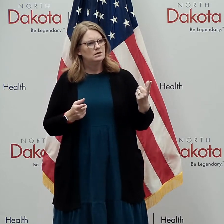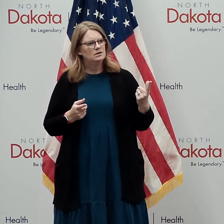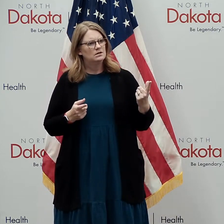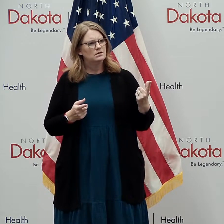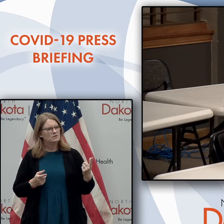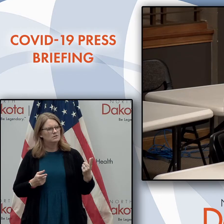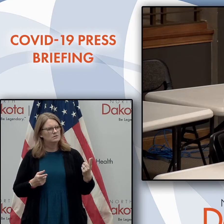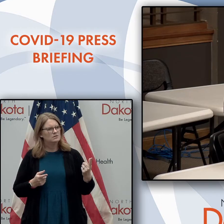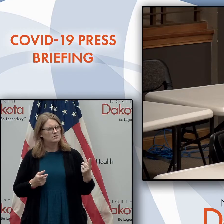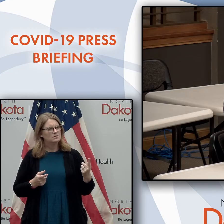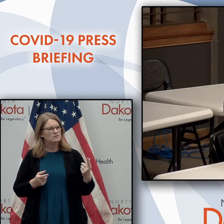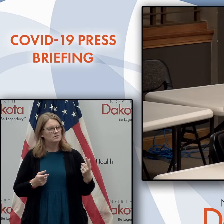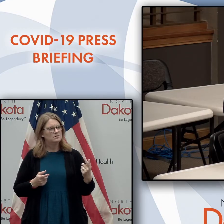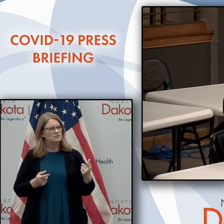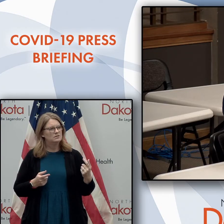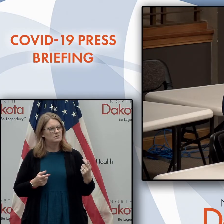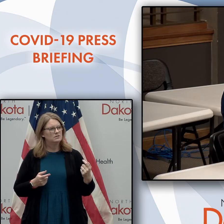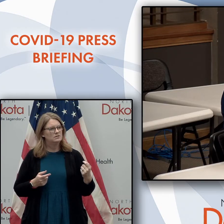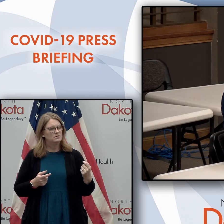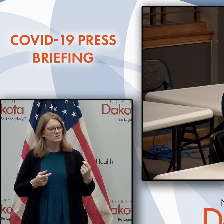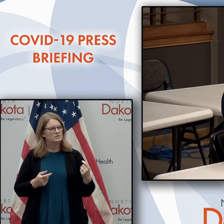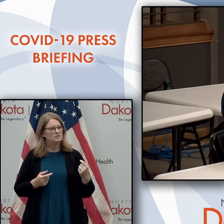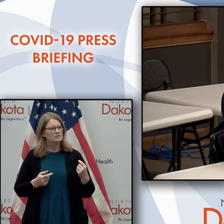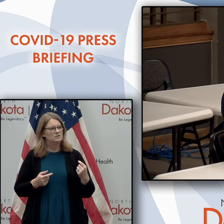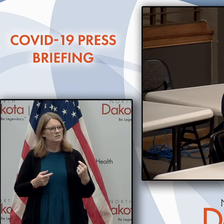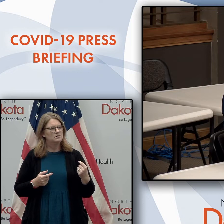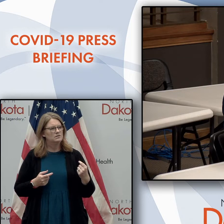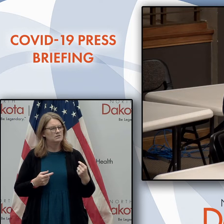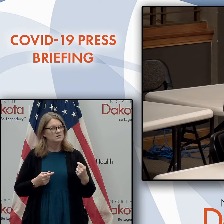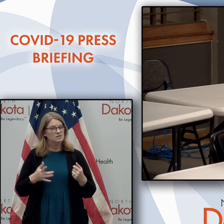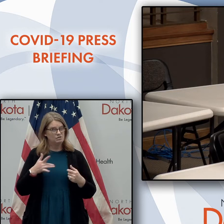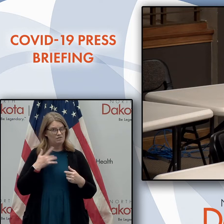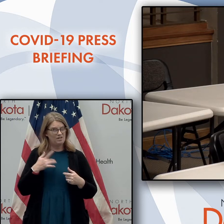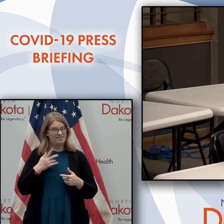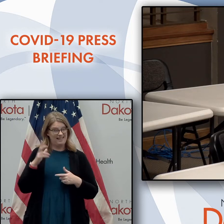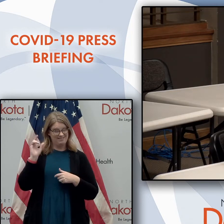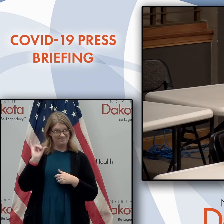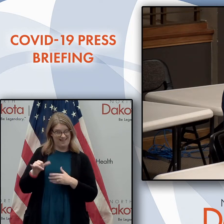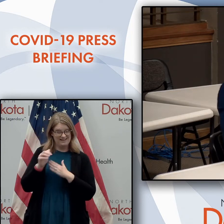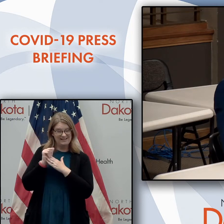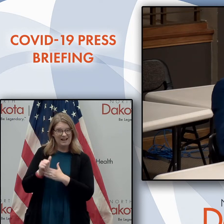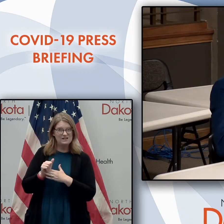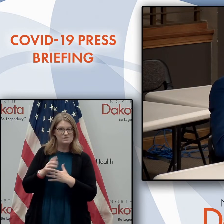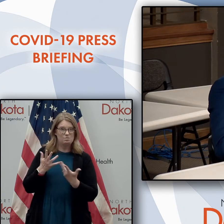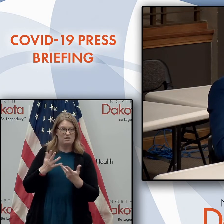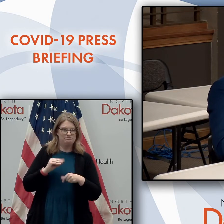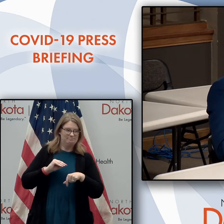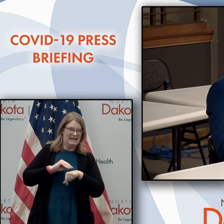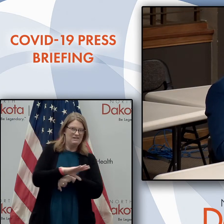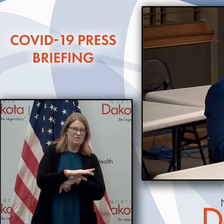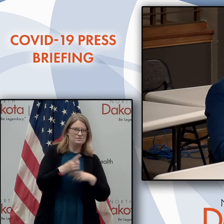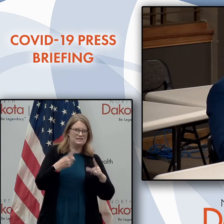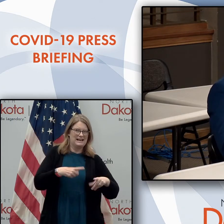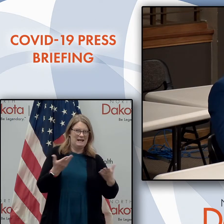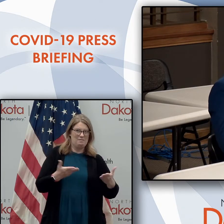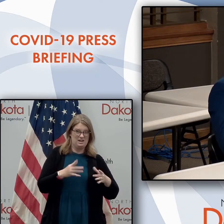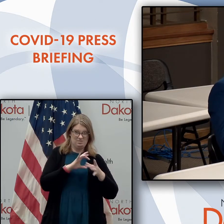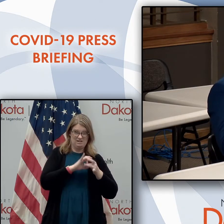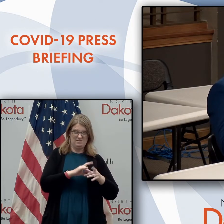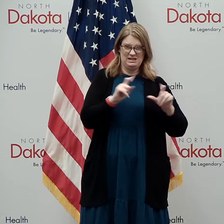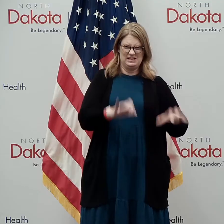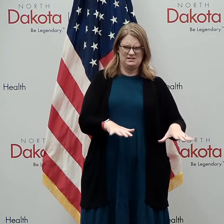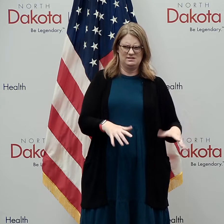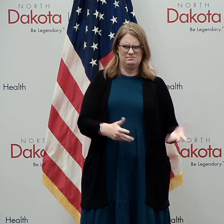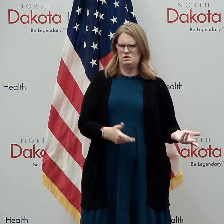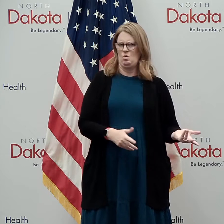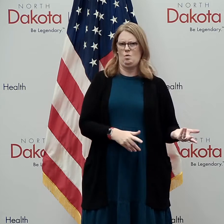kind of national tone affecting the state's ability to continue to expand testing efforts? No, I don't. I think it's too early to tell. I mean, it's too